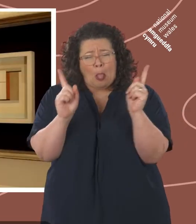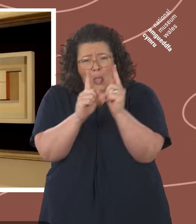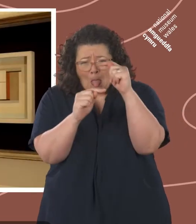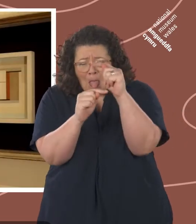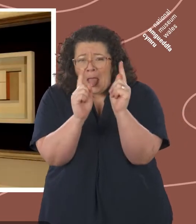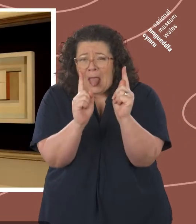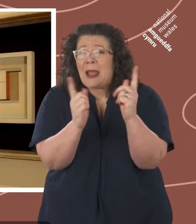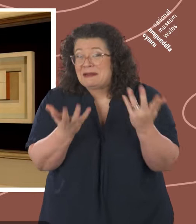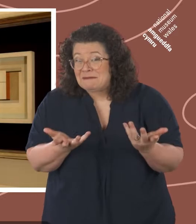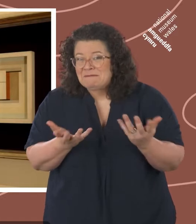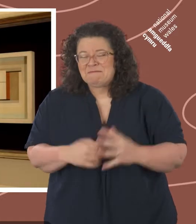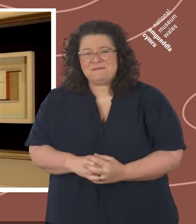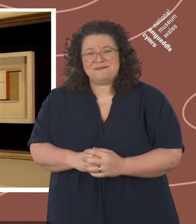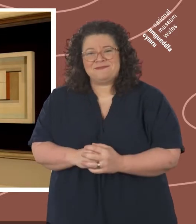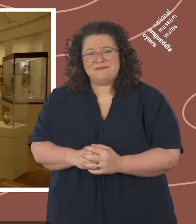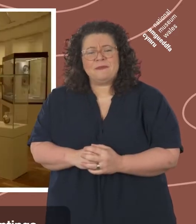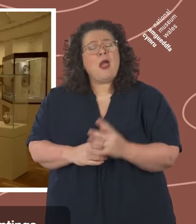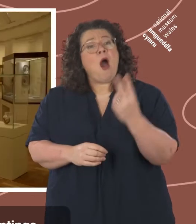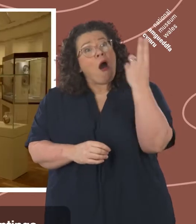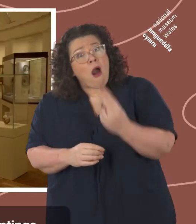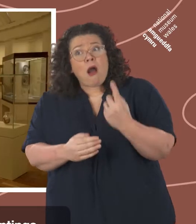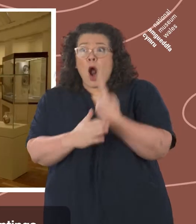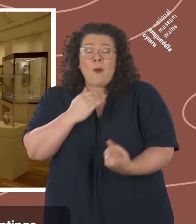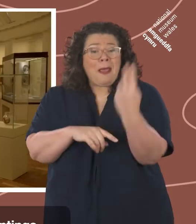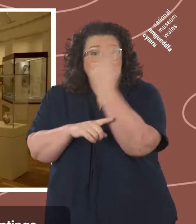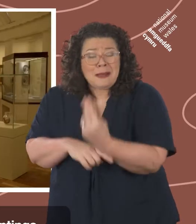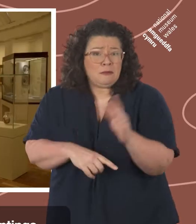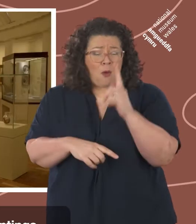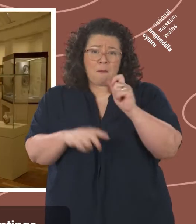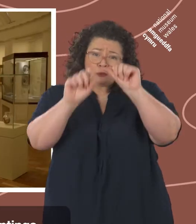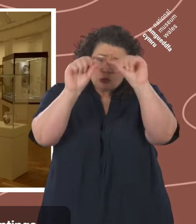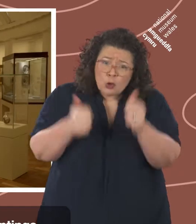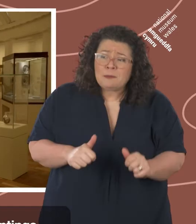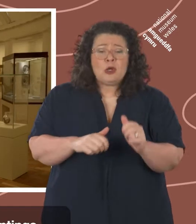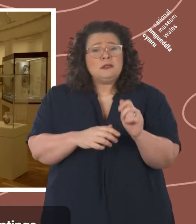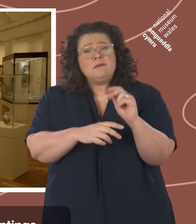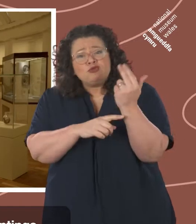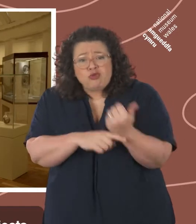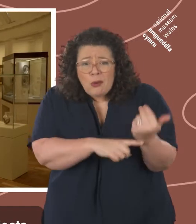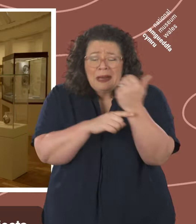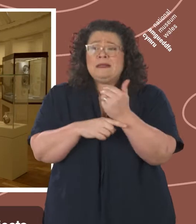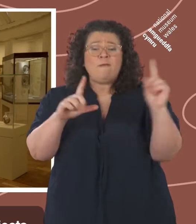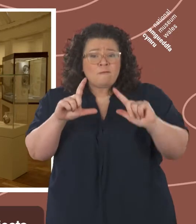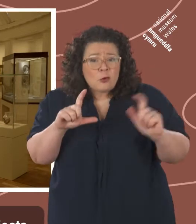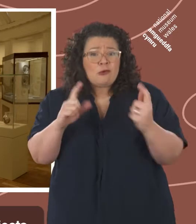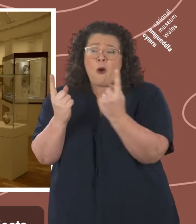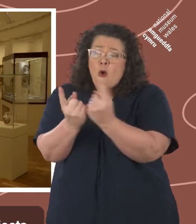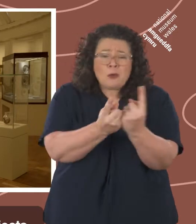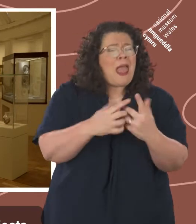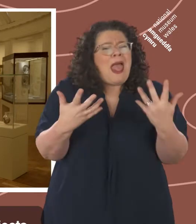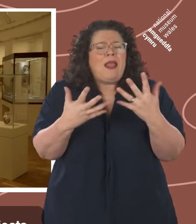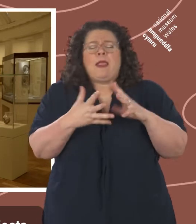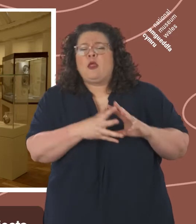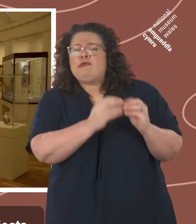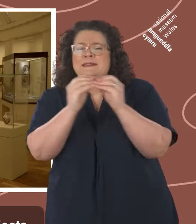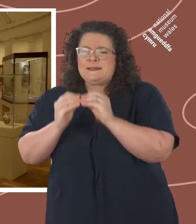some are very small. But art isn't just paintings. It can be sculptures, drawings, photographs, objects,